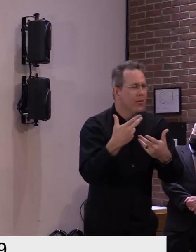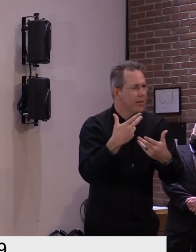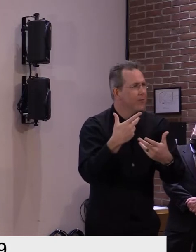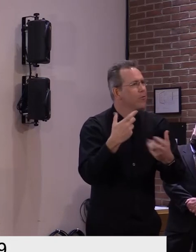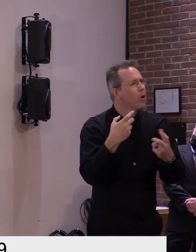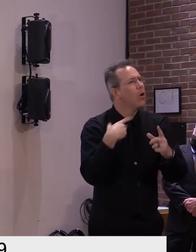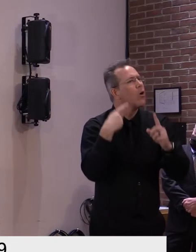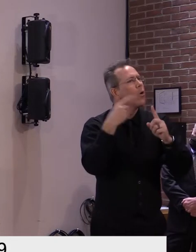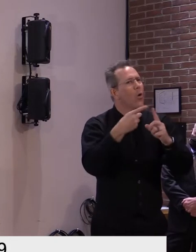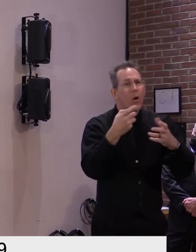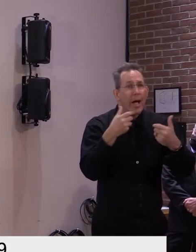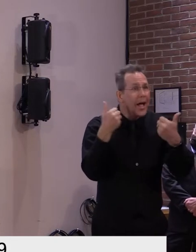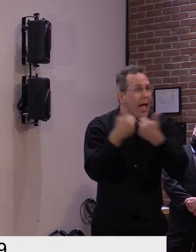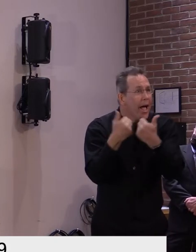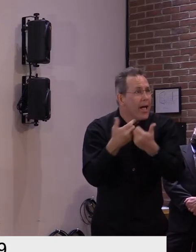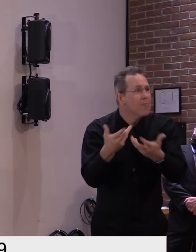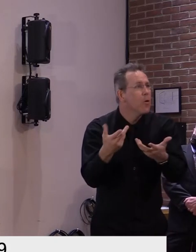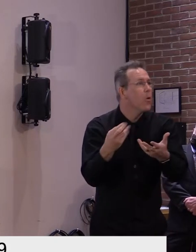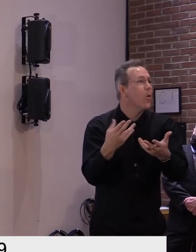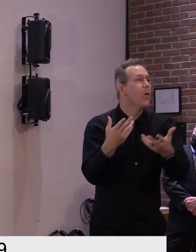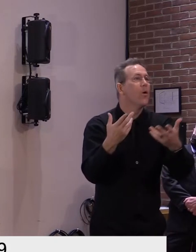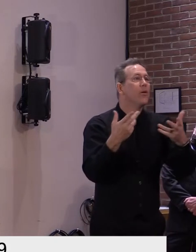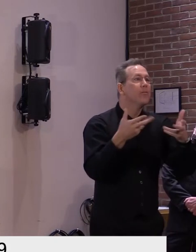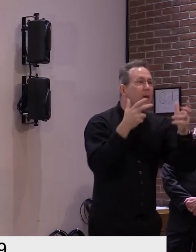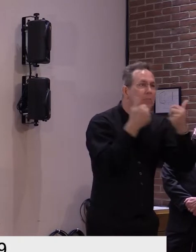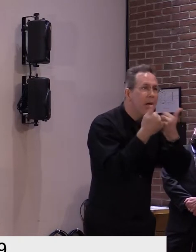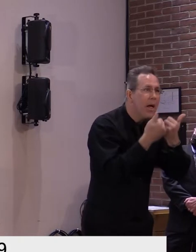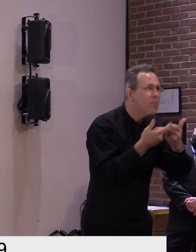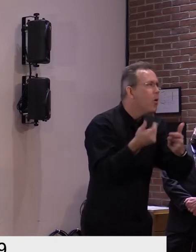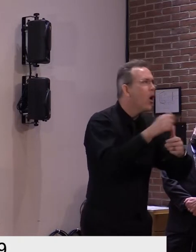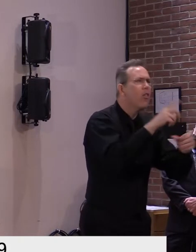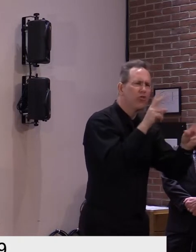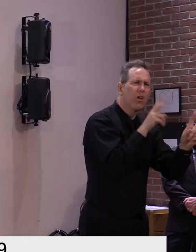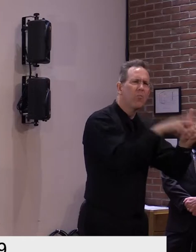game, then I'm not sure why it isn't suitable for the others.